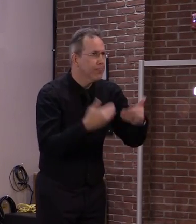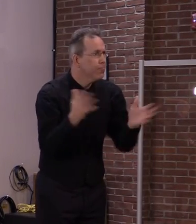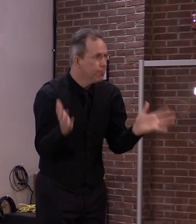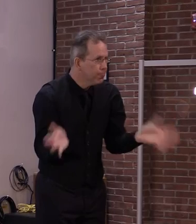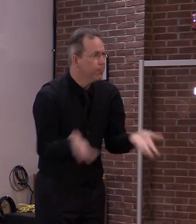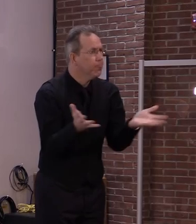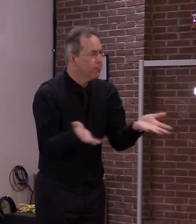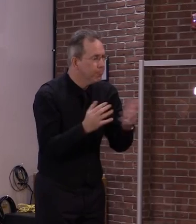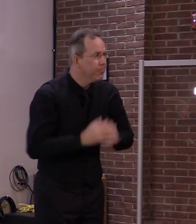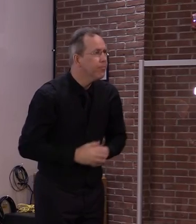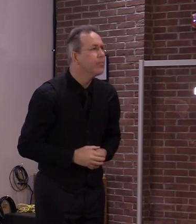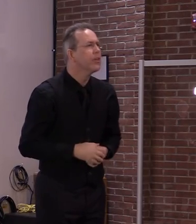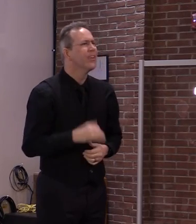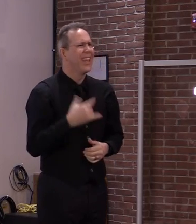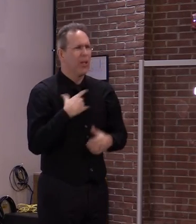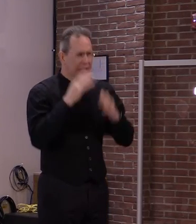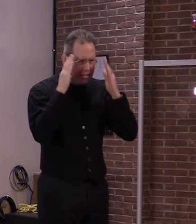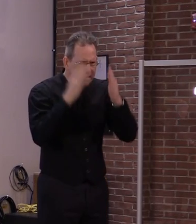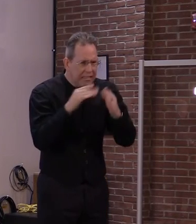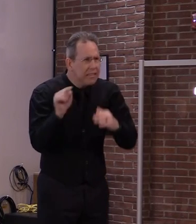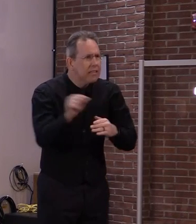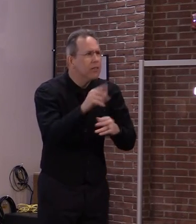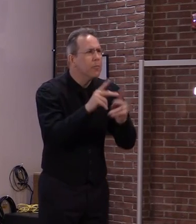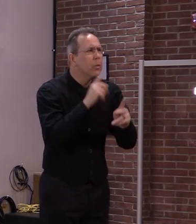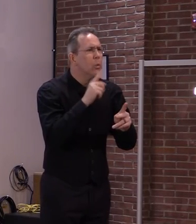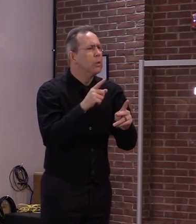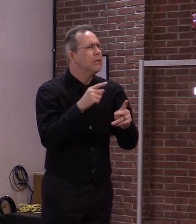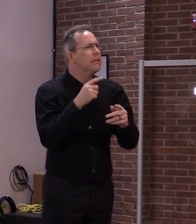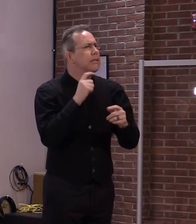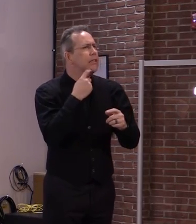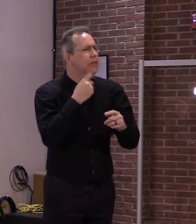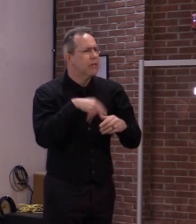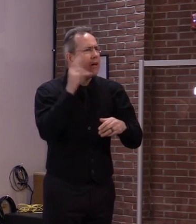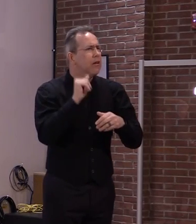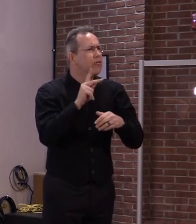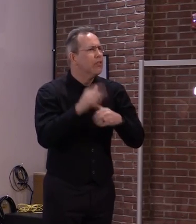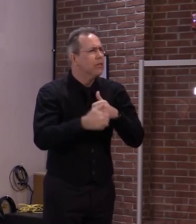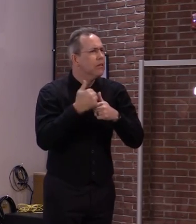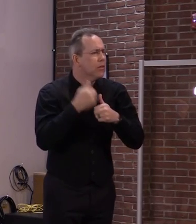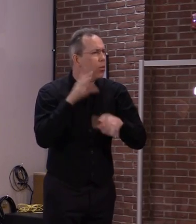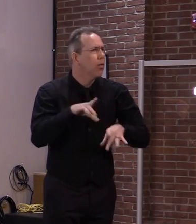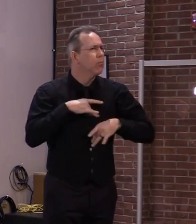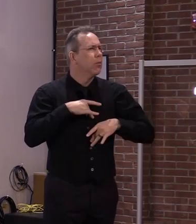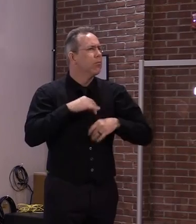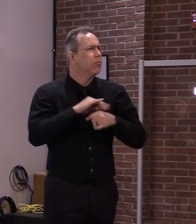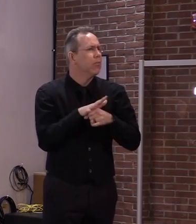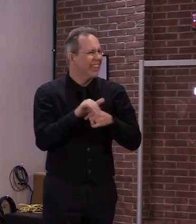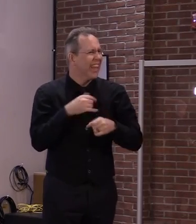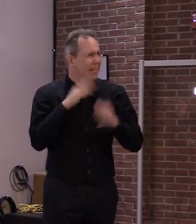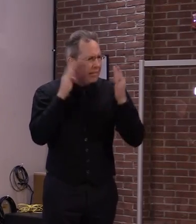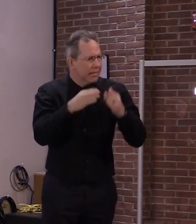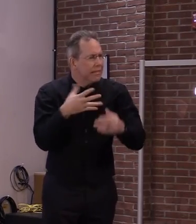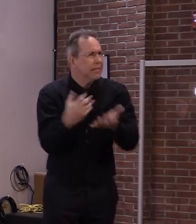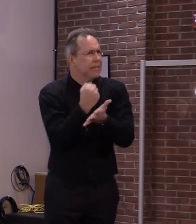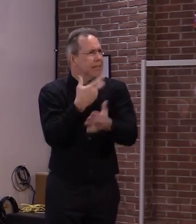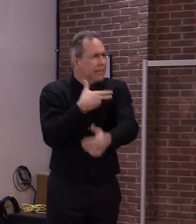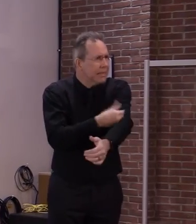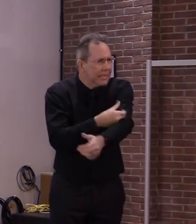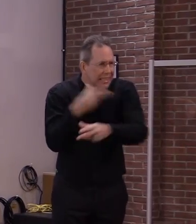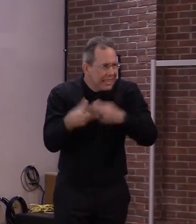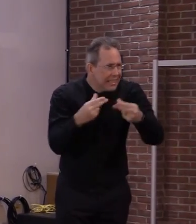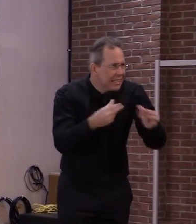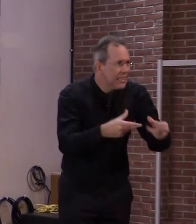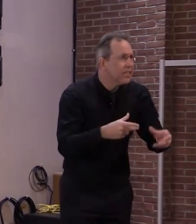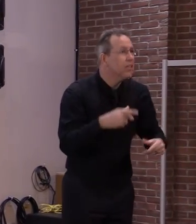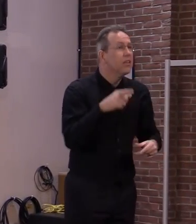vulnerable Vermonters and loosen restrictions in both long-term care and travel. We are fortunate that our